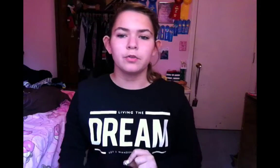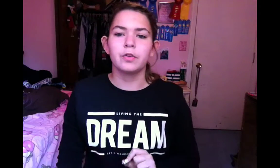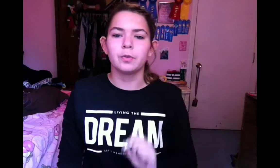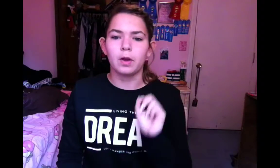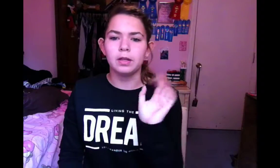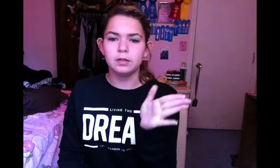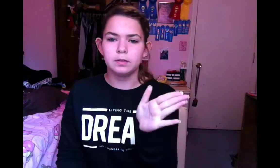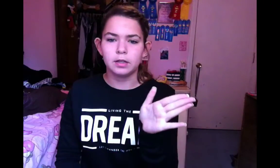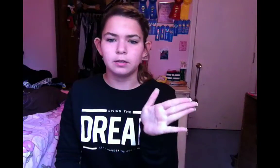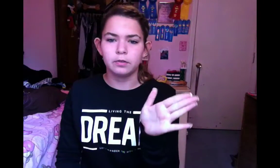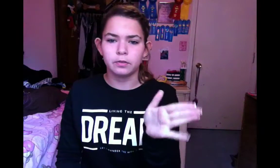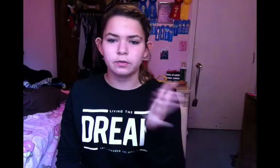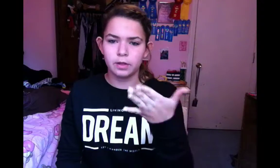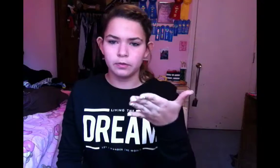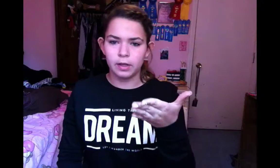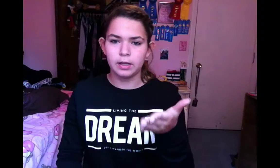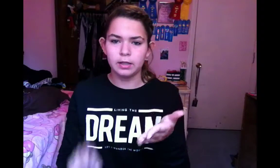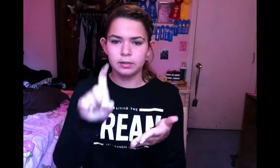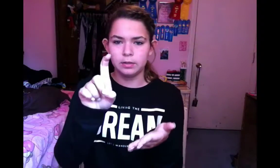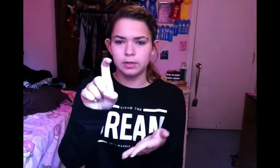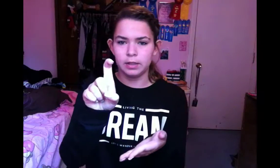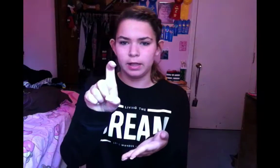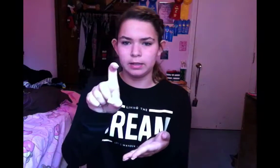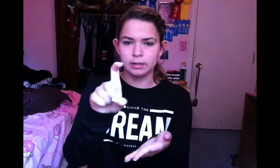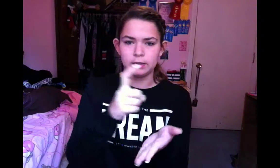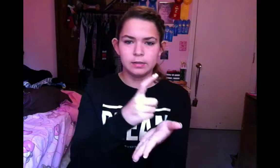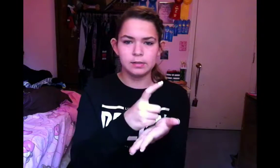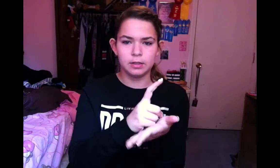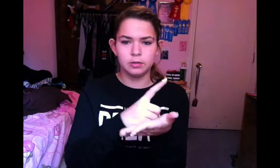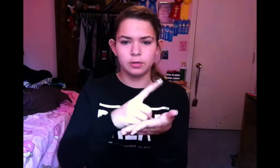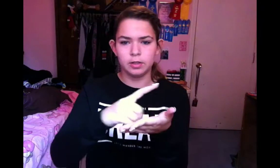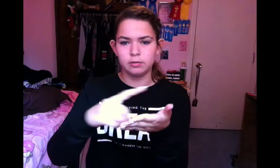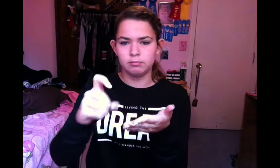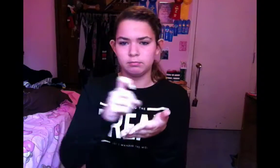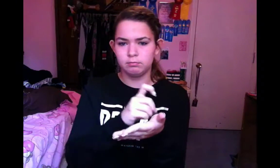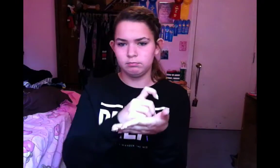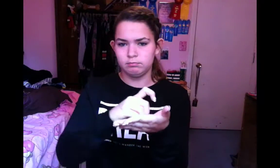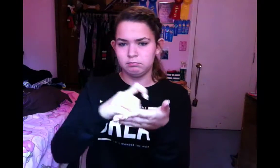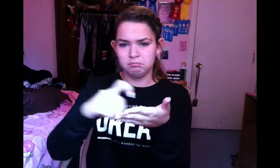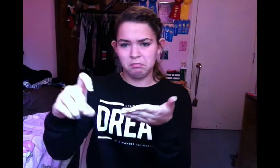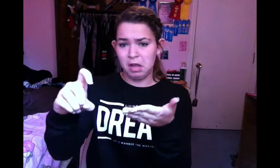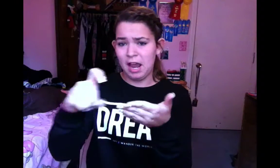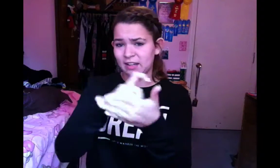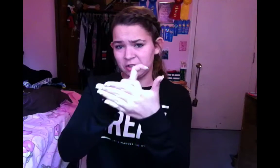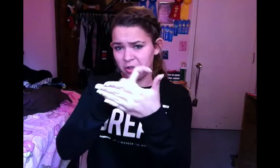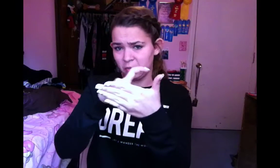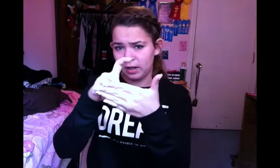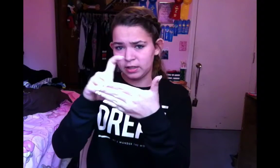For write. You take your. Take a flat hand. And you take a hand like this. And you like. Act like you're writing.